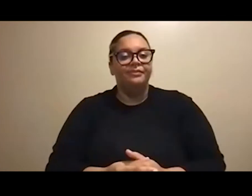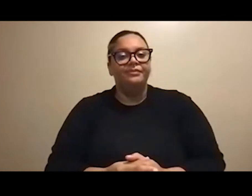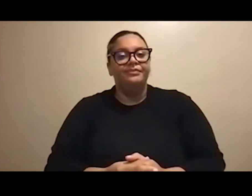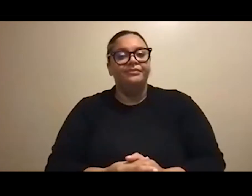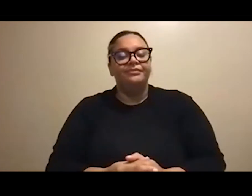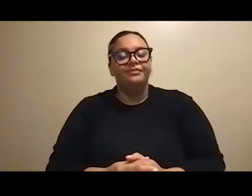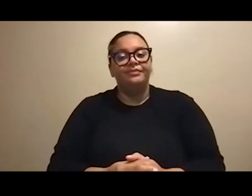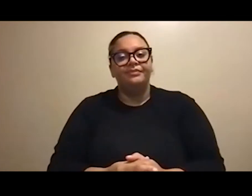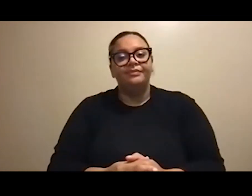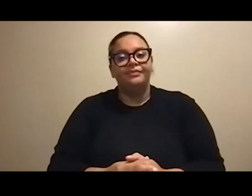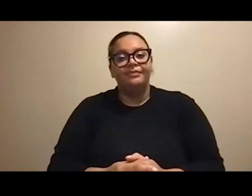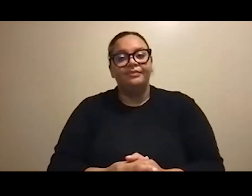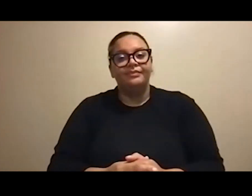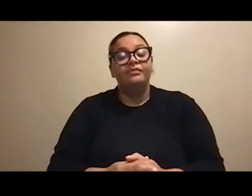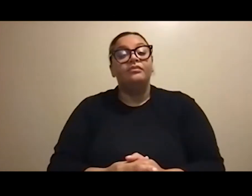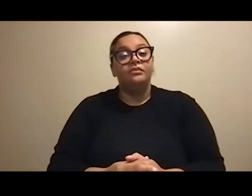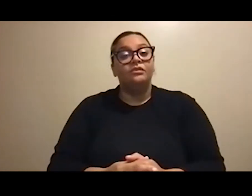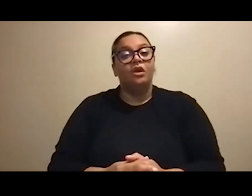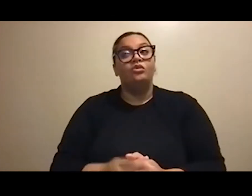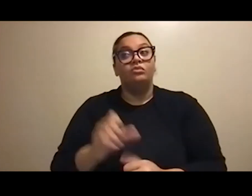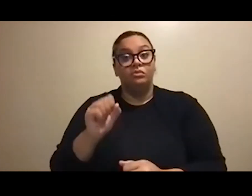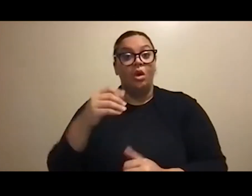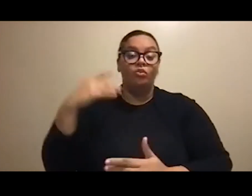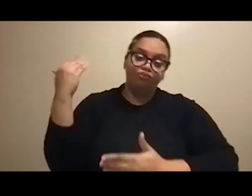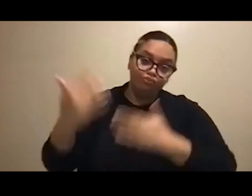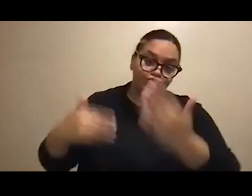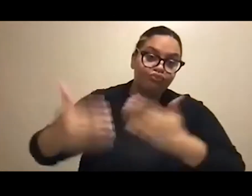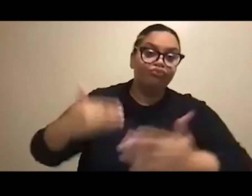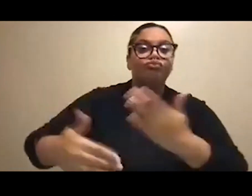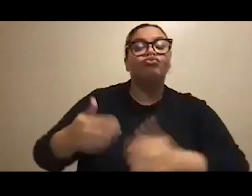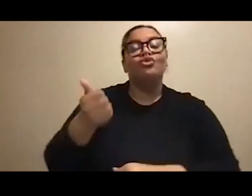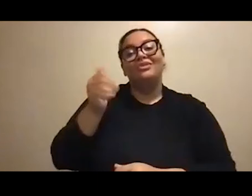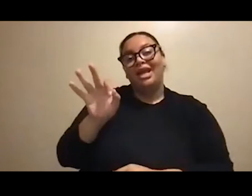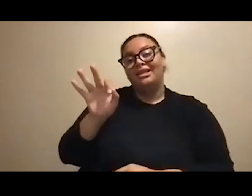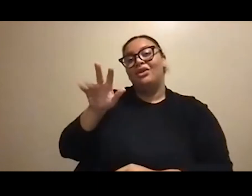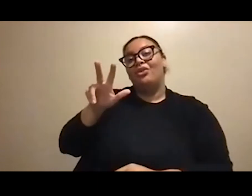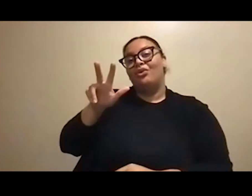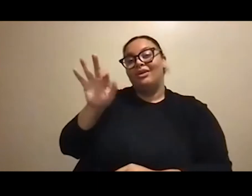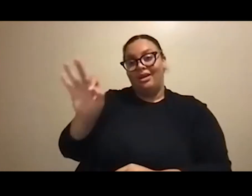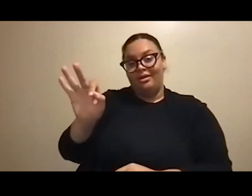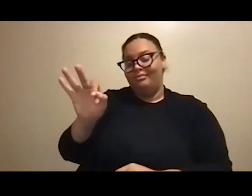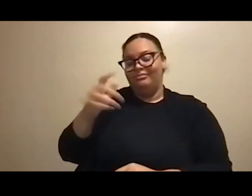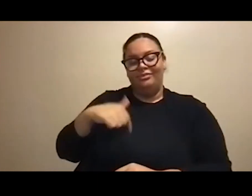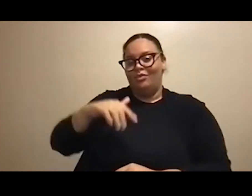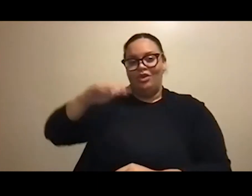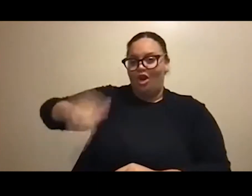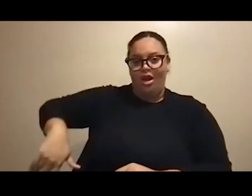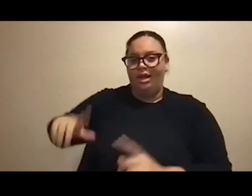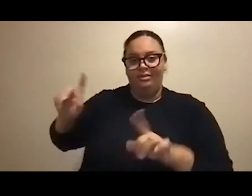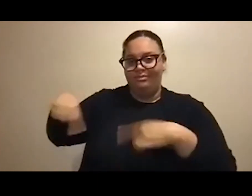So, fast forward to 1939. We haven't gotten to 2008 yet. Fast forward